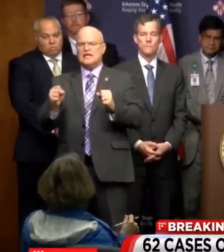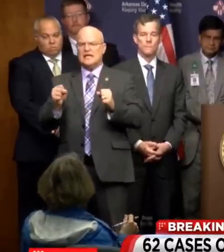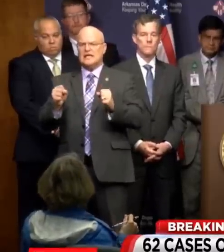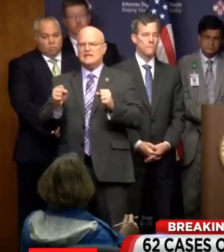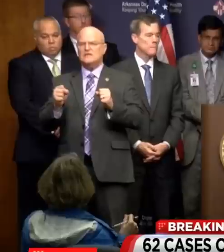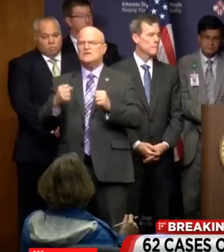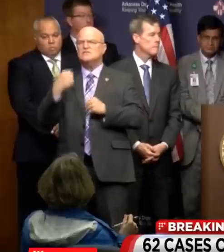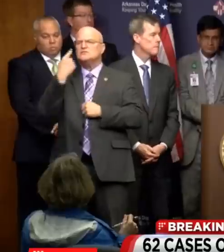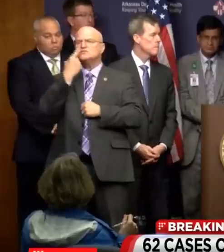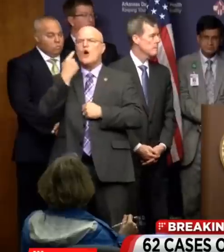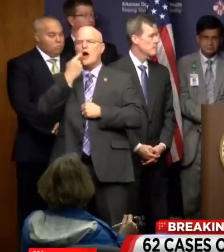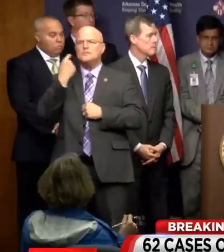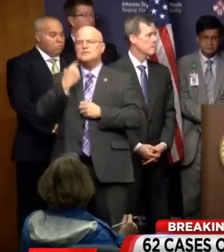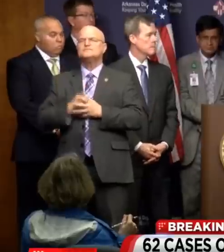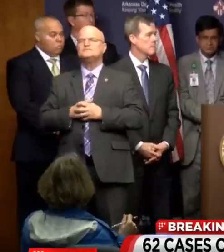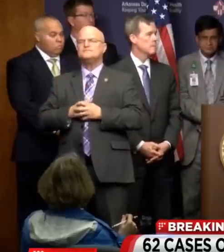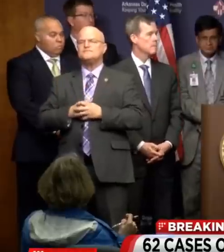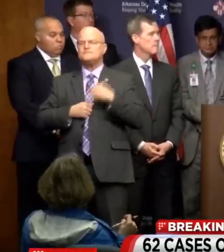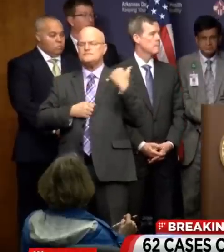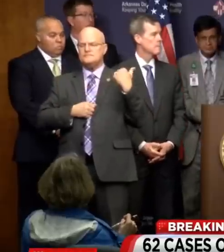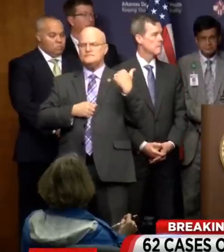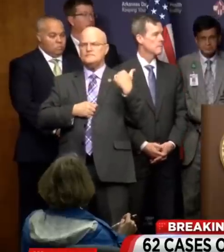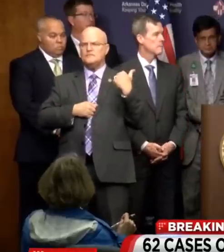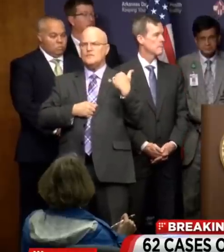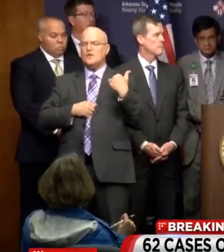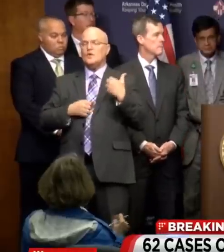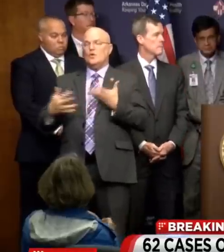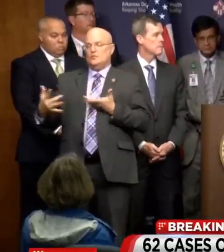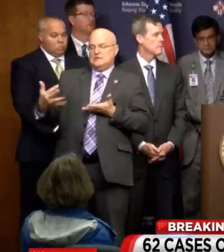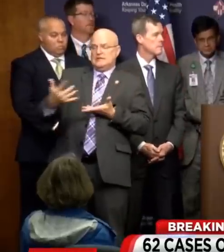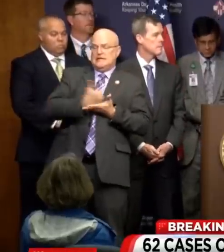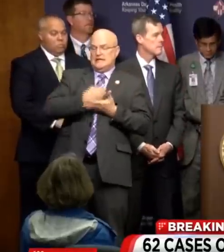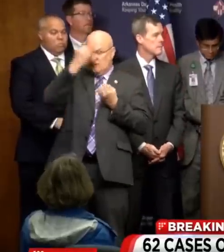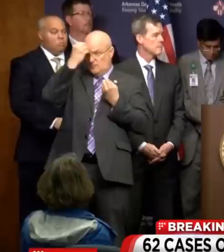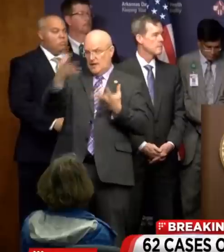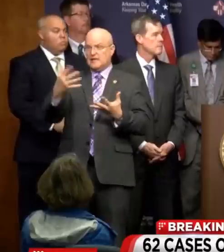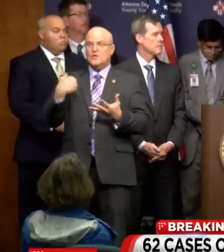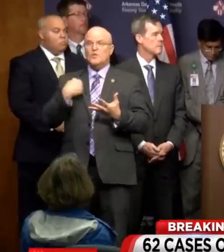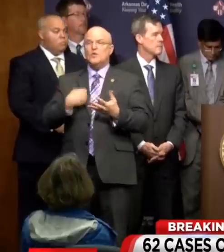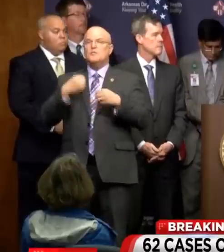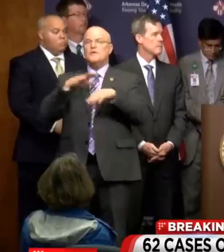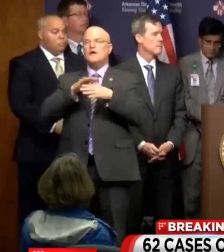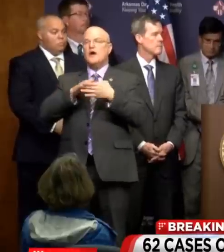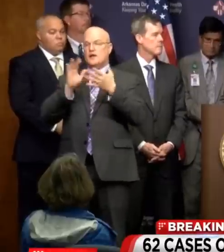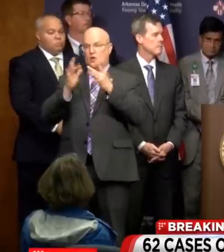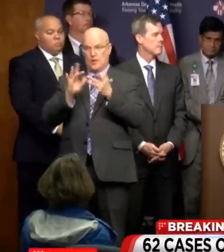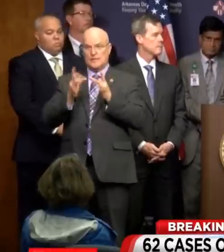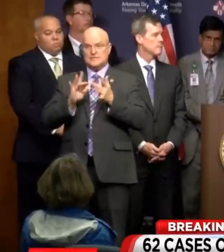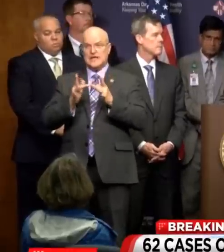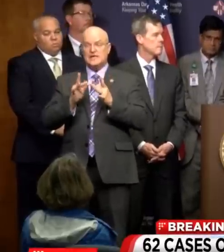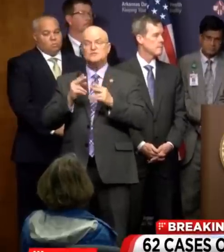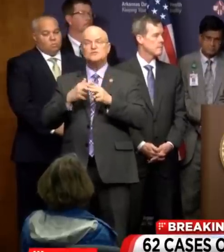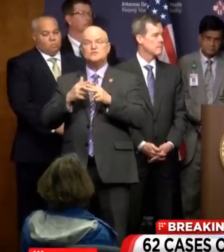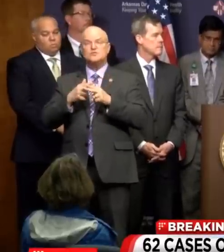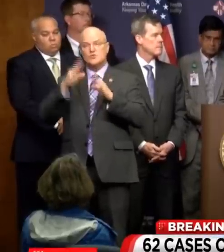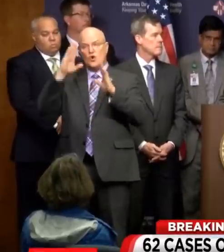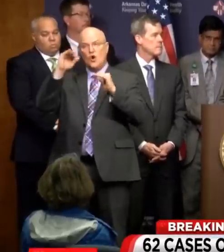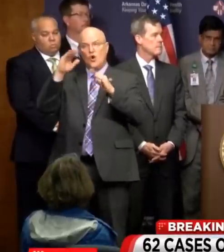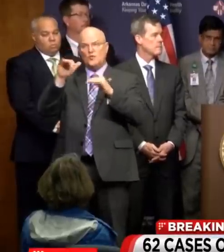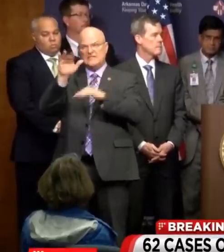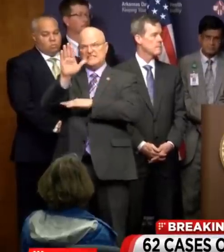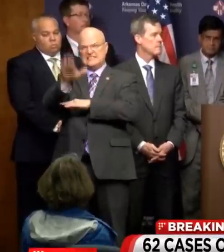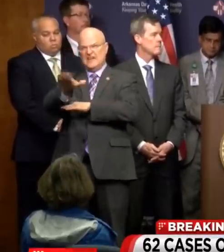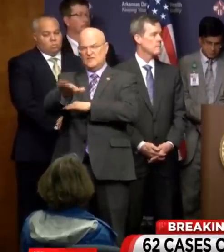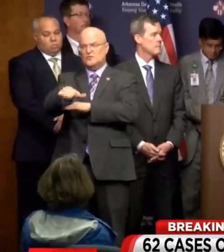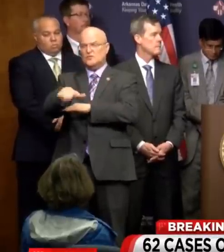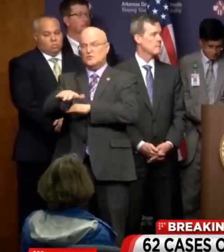get swabbed? We have been collecting that information, and we will be putting that on our website hopefully by the end of today,